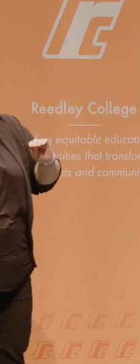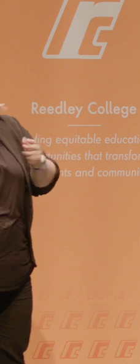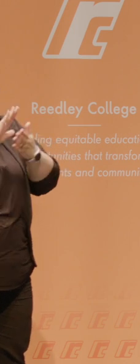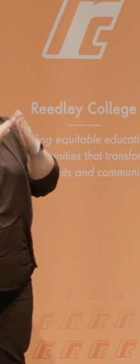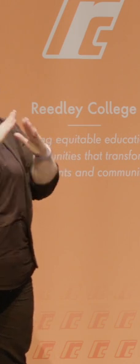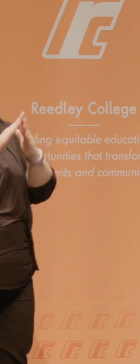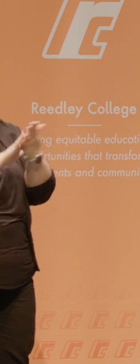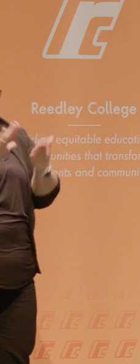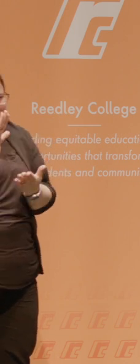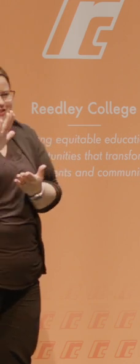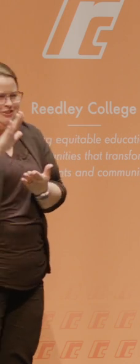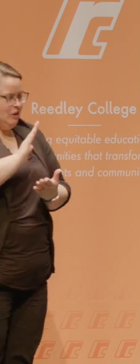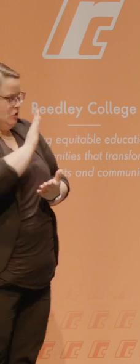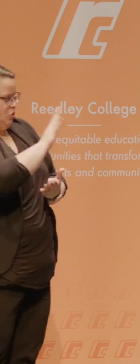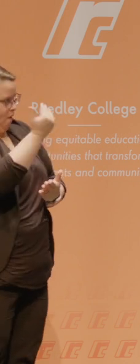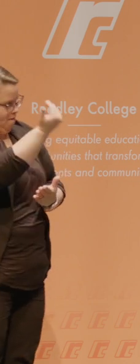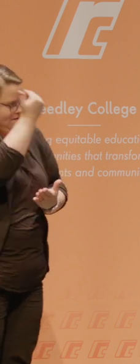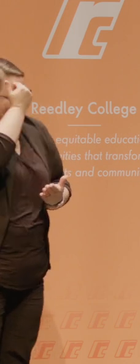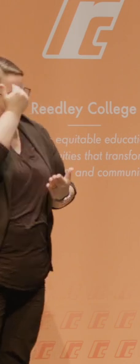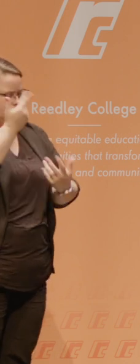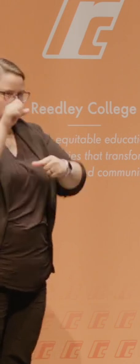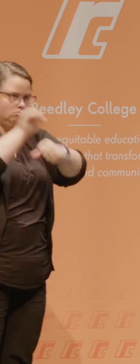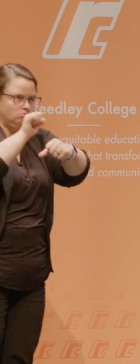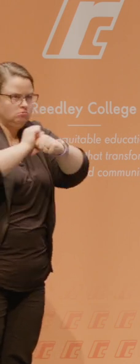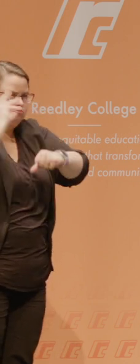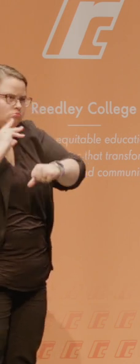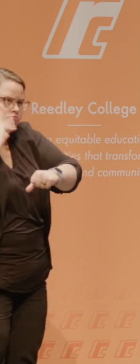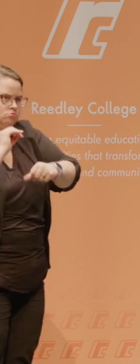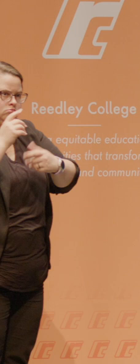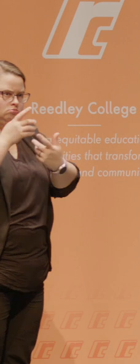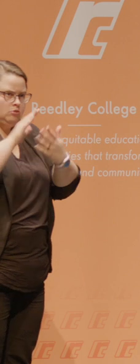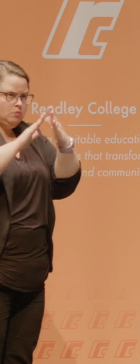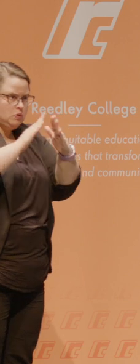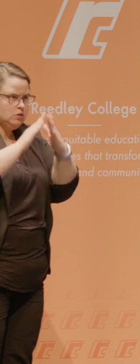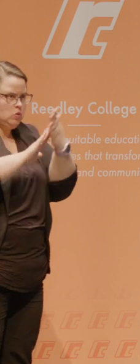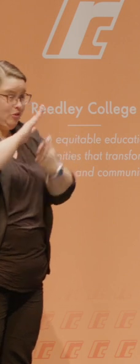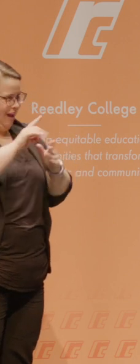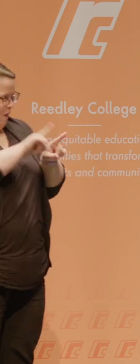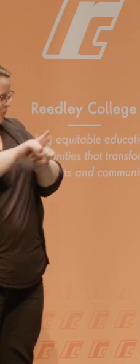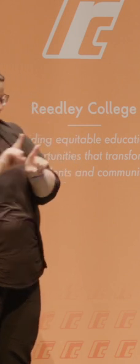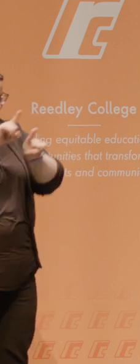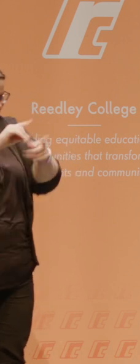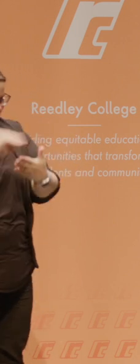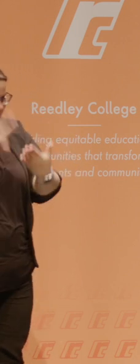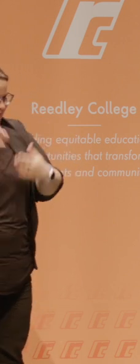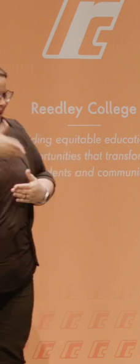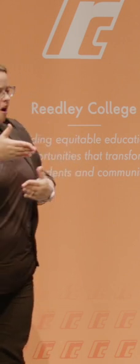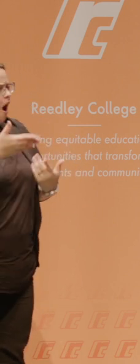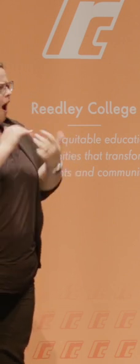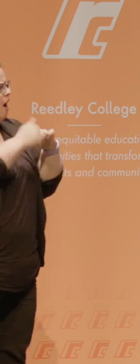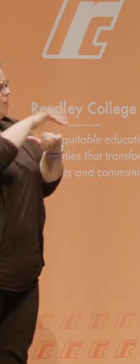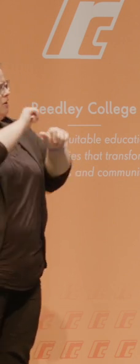And with your knowledge of working at a community college, and I know you even attended a community college, how do you think that shaped